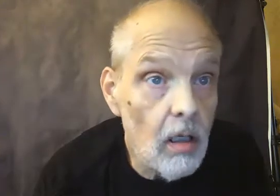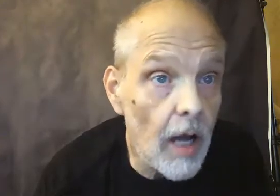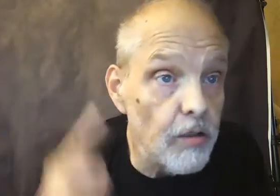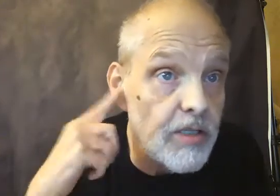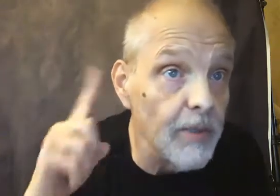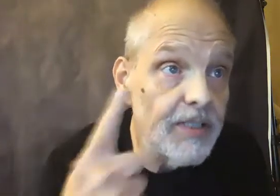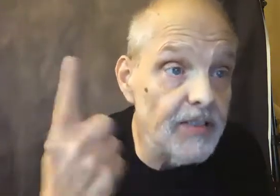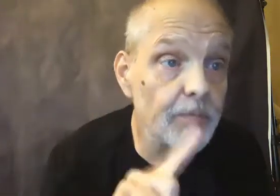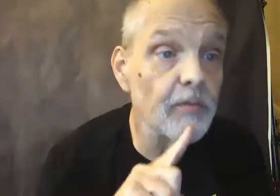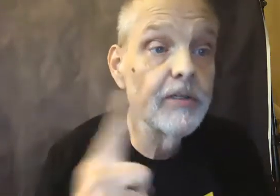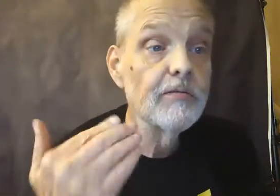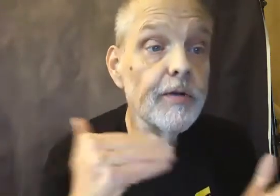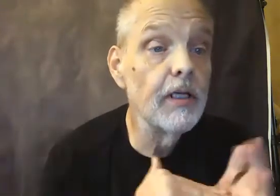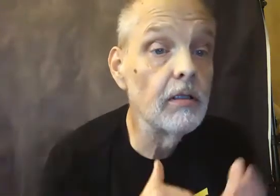I heard somebody say something. Please repeat.